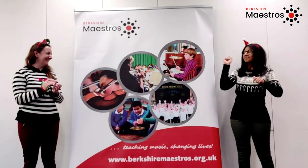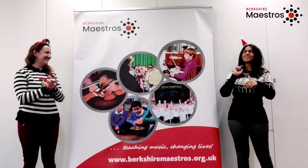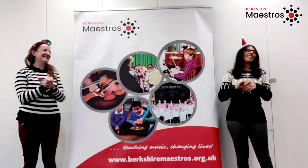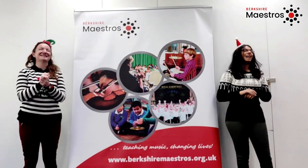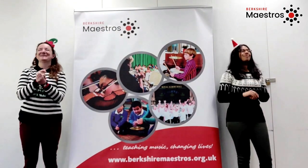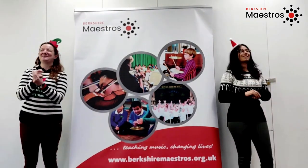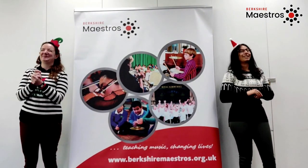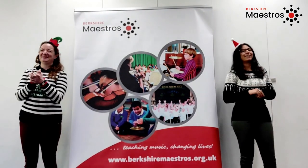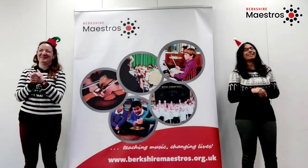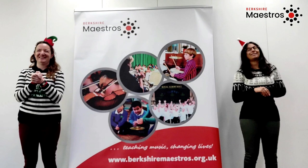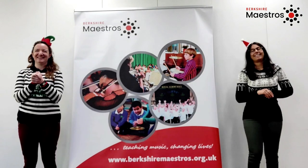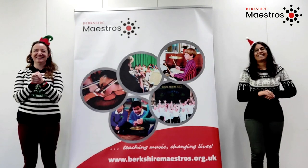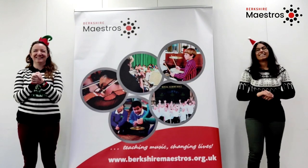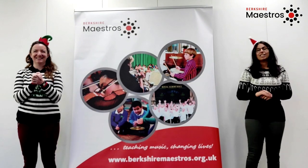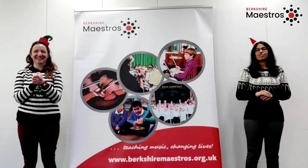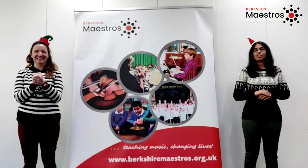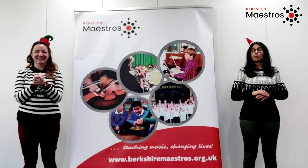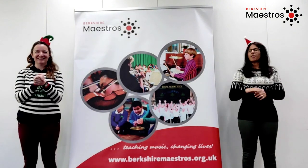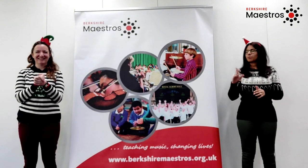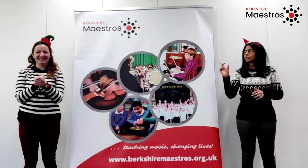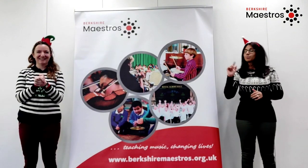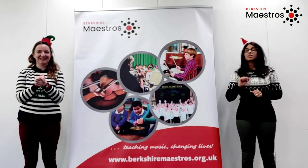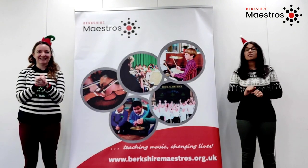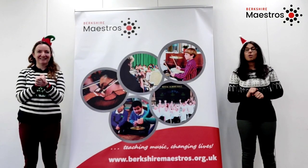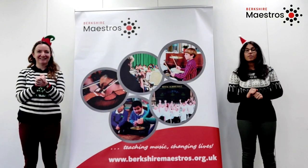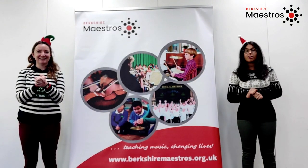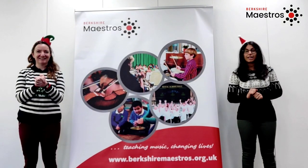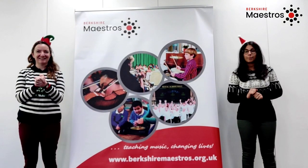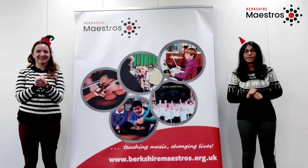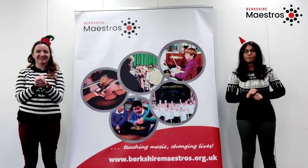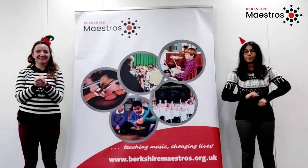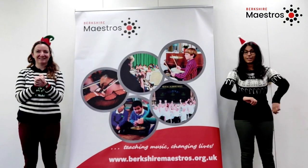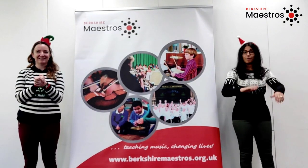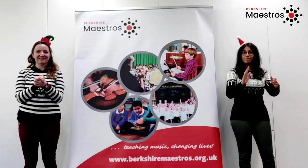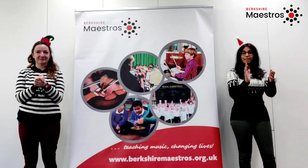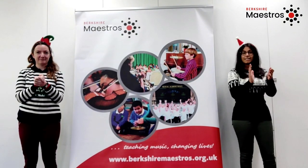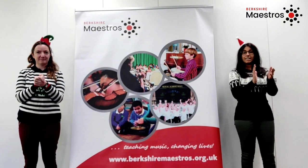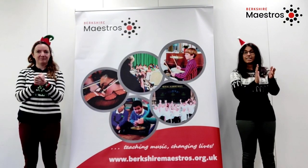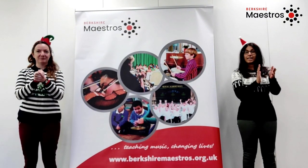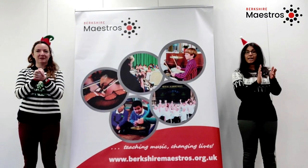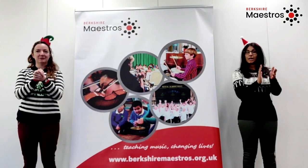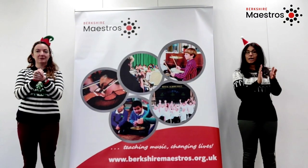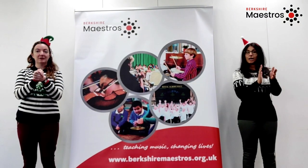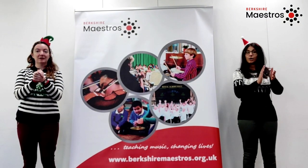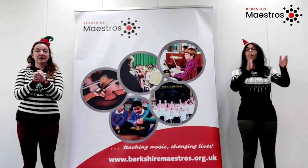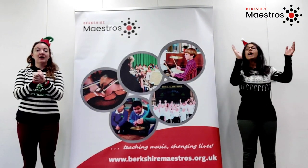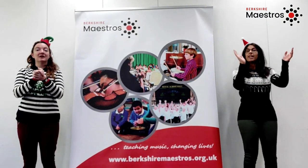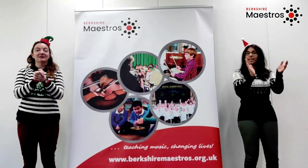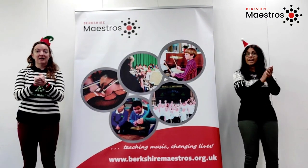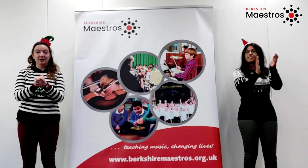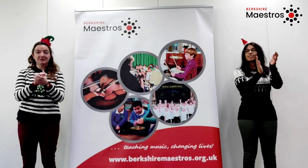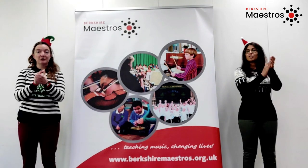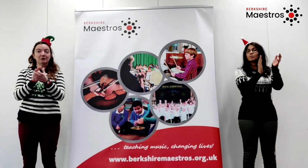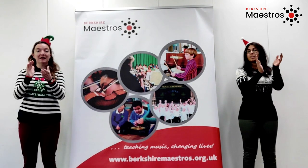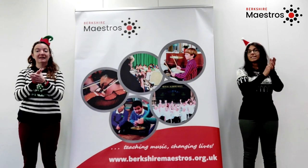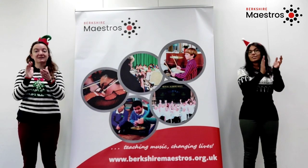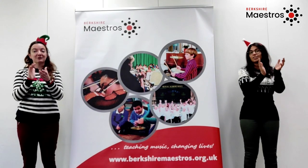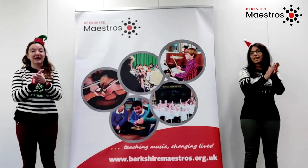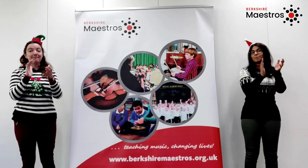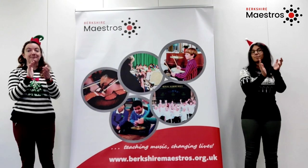Christmas. Absolutely. So I think we'll start with our clapping, everybody. Are we ready? Now, let's do a little